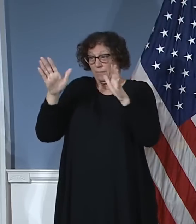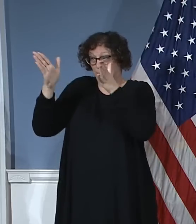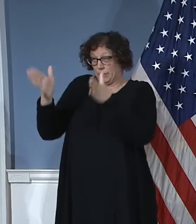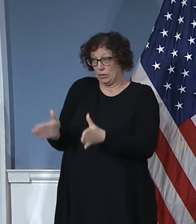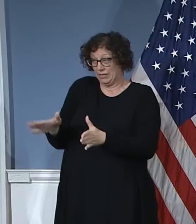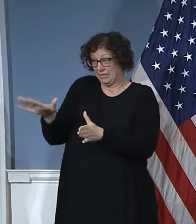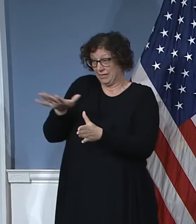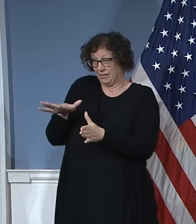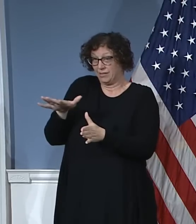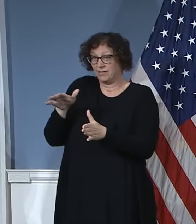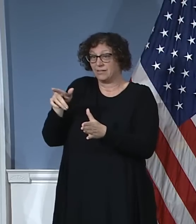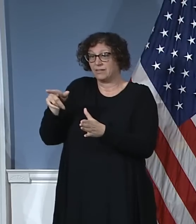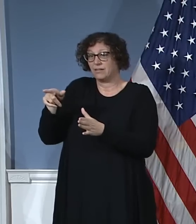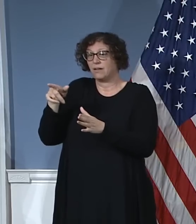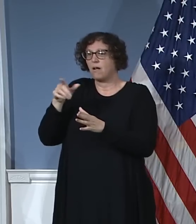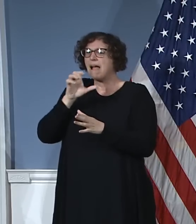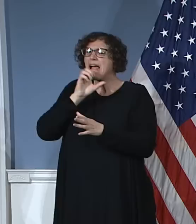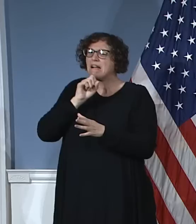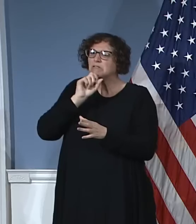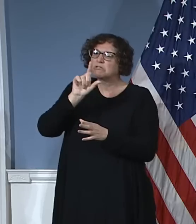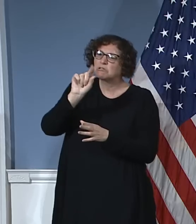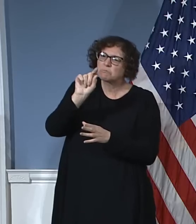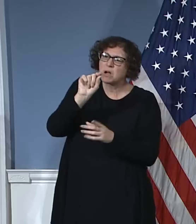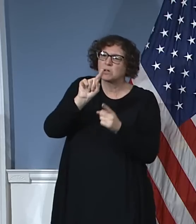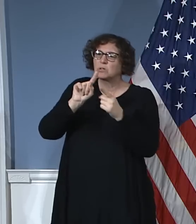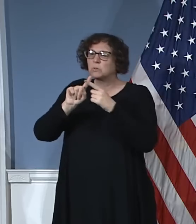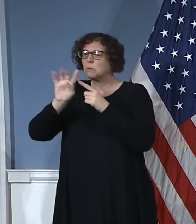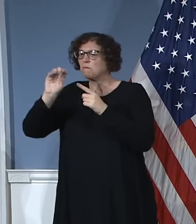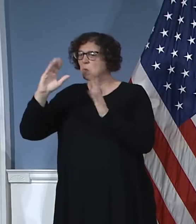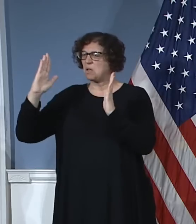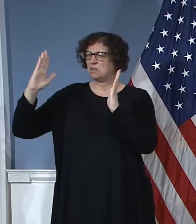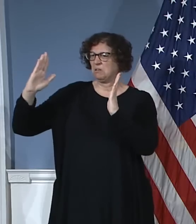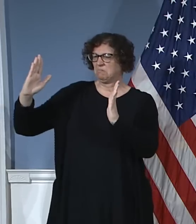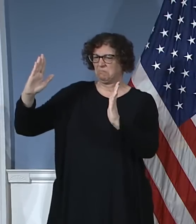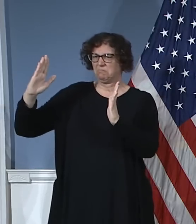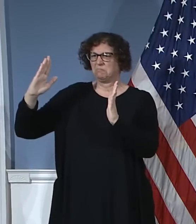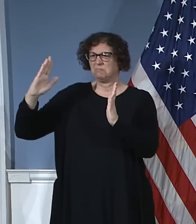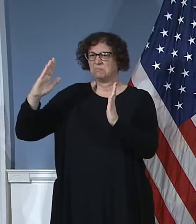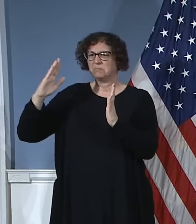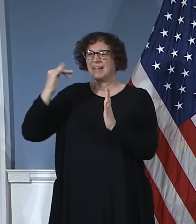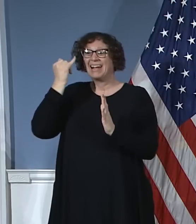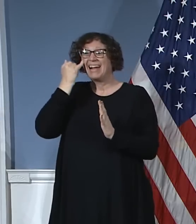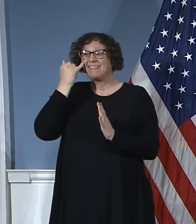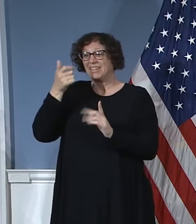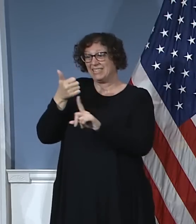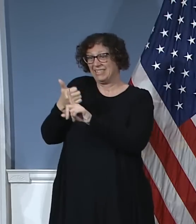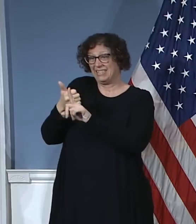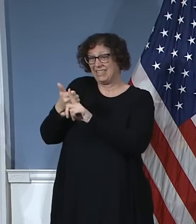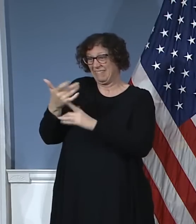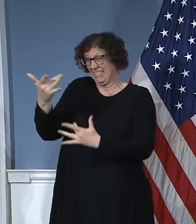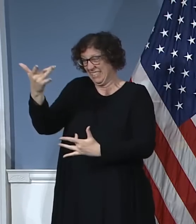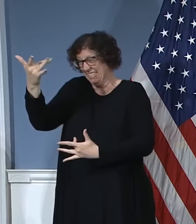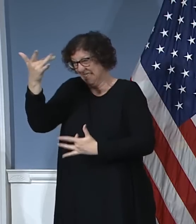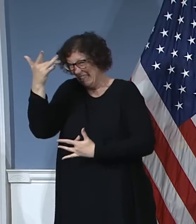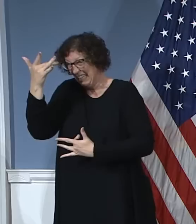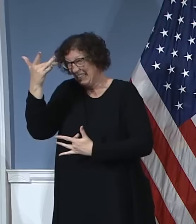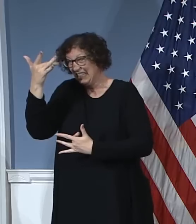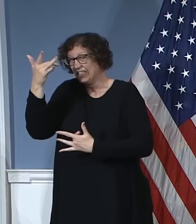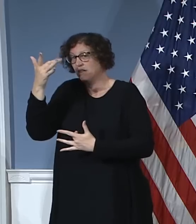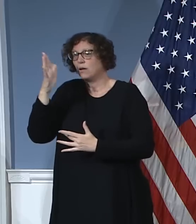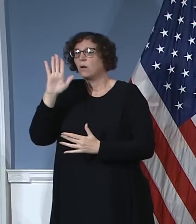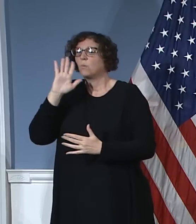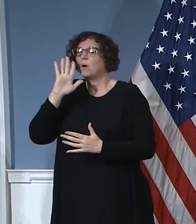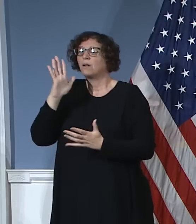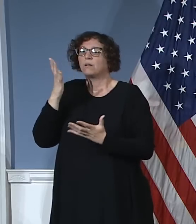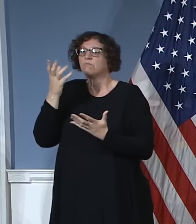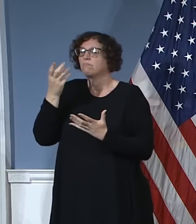40s, healthy person, their experience with this disease will be something like 7 to 10 days, and it will not be a fun 7 to